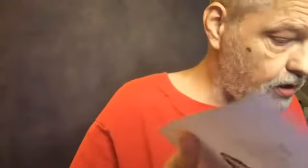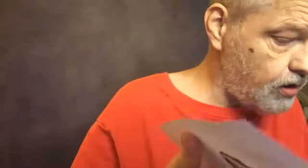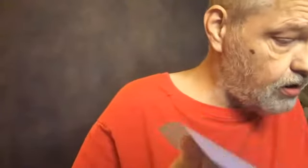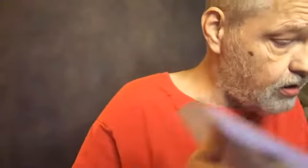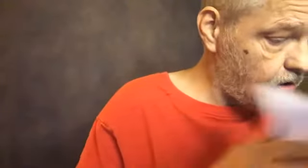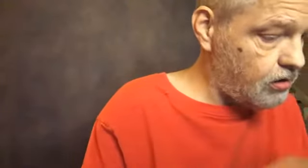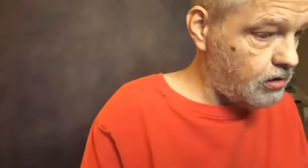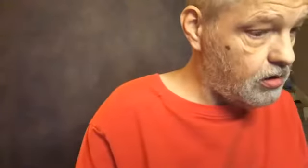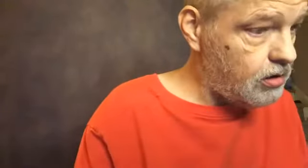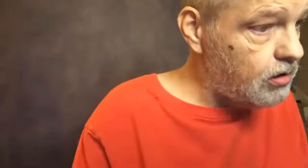Okay.